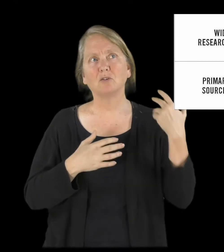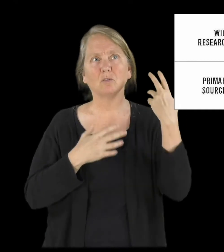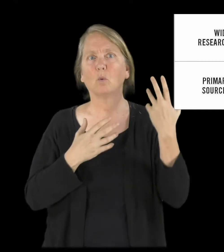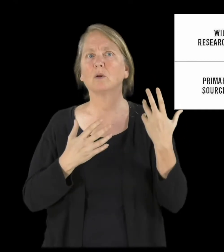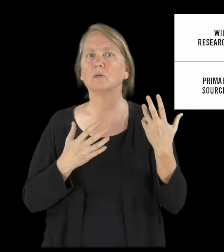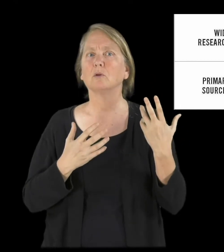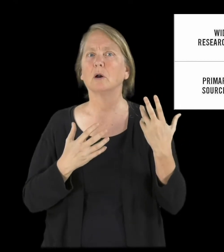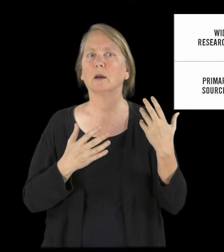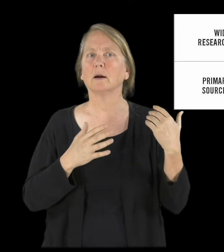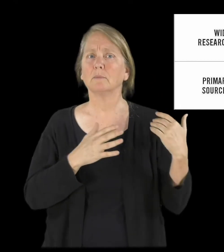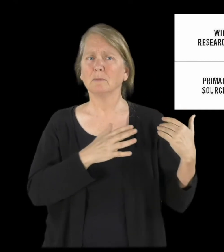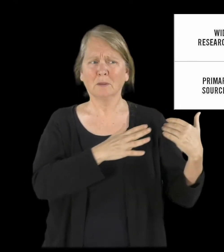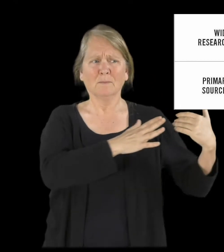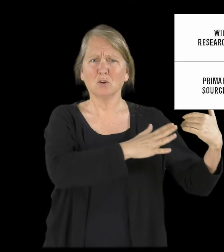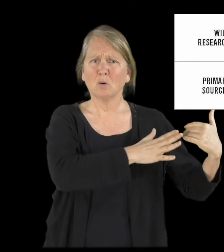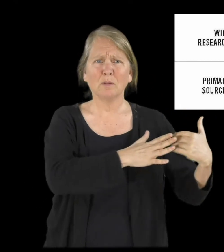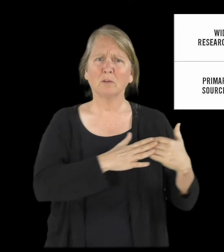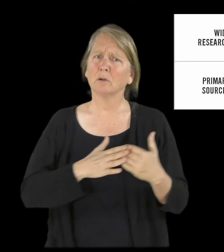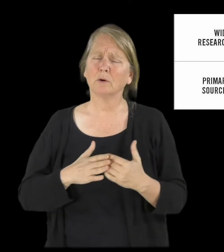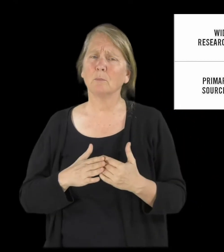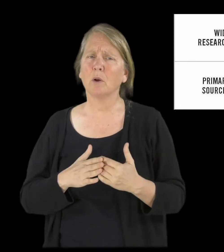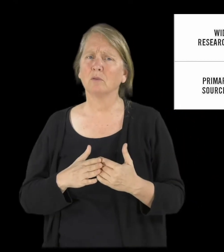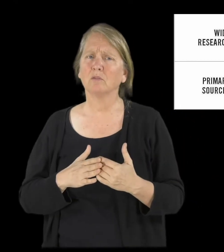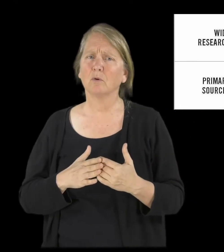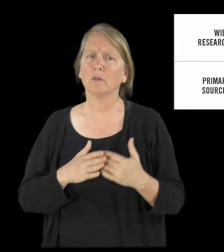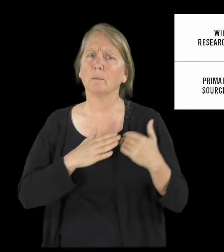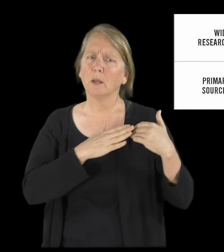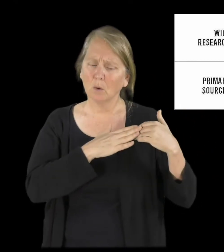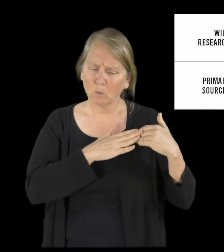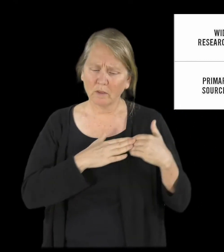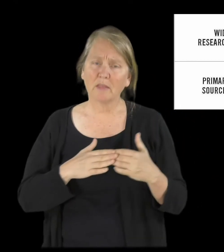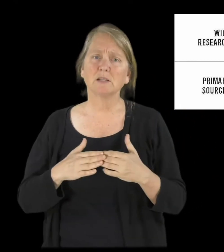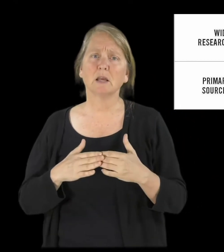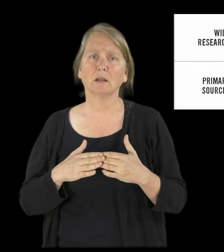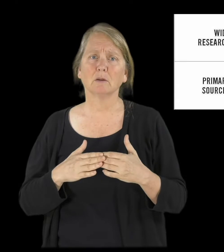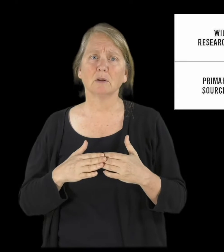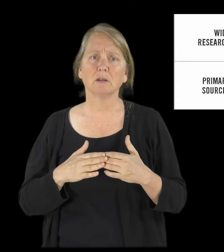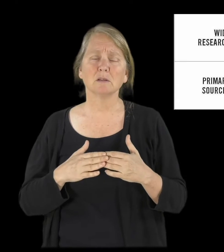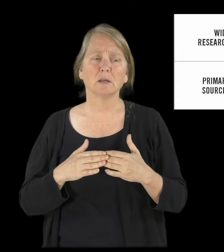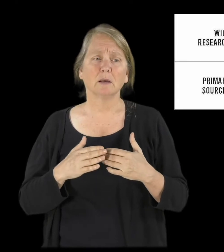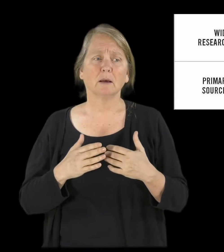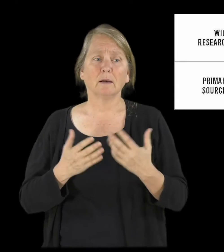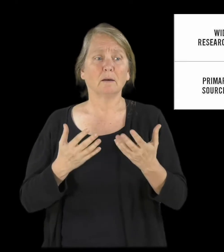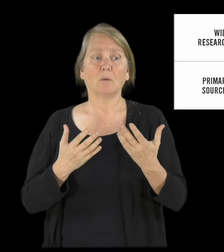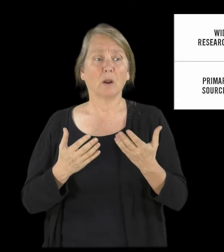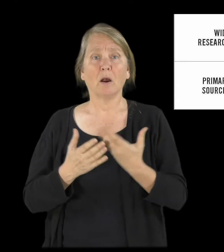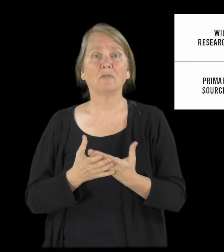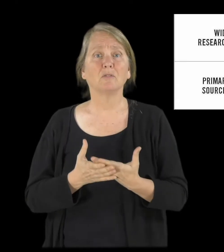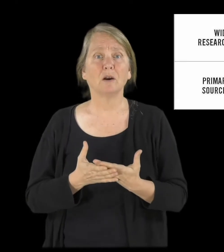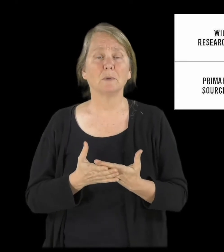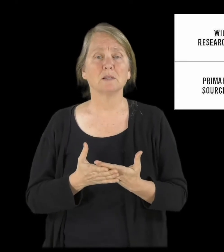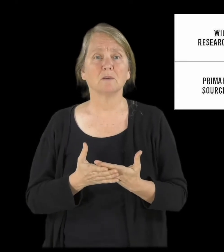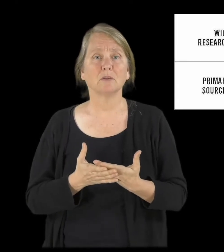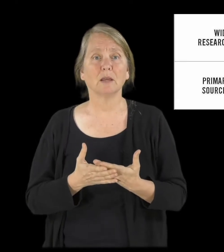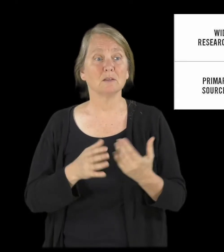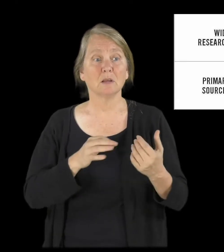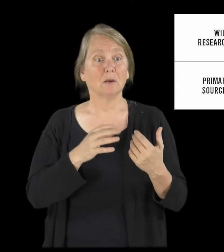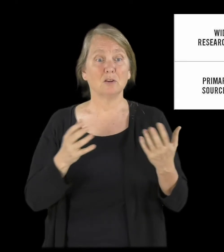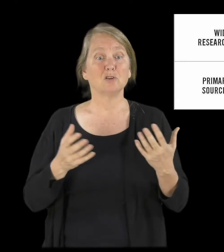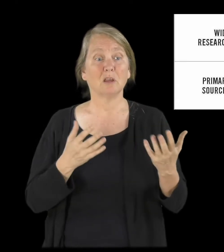where to look. This whole thing is a learning process for them. One of the things they can learn is, what I often find myself saying is, did you think about